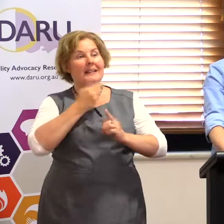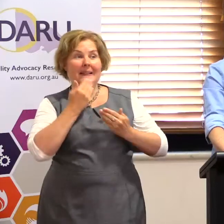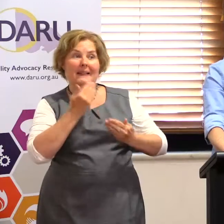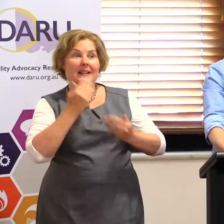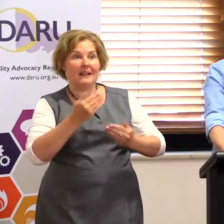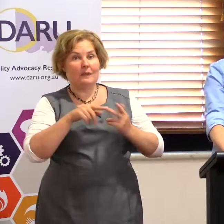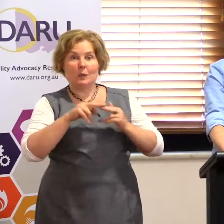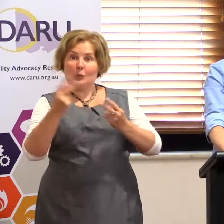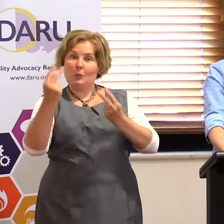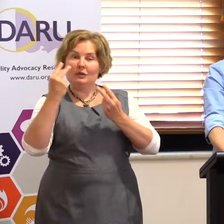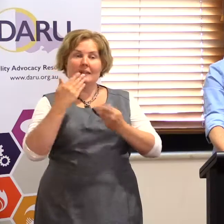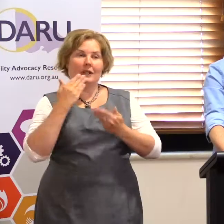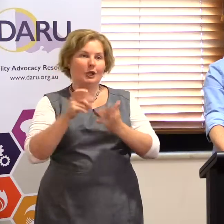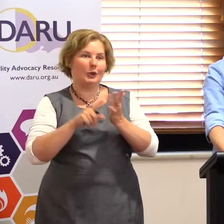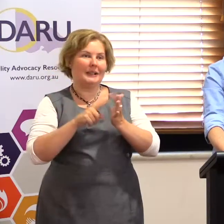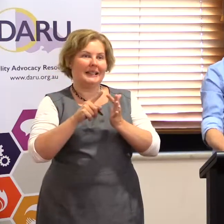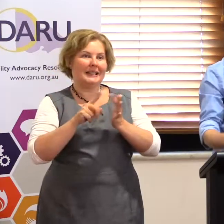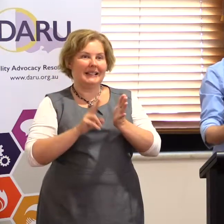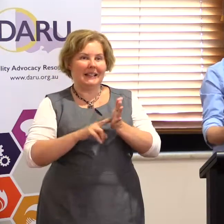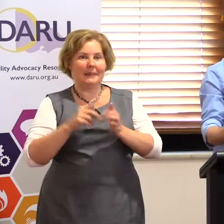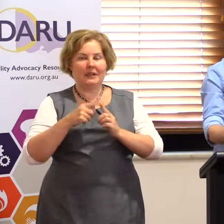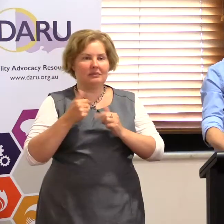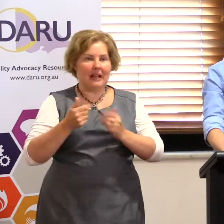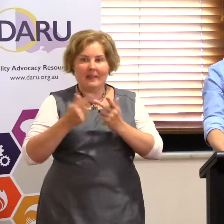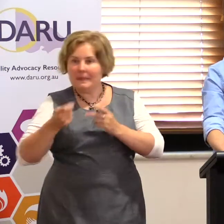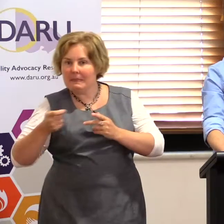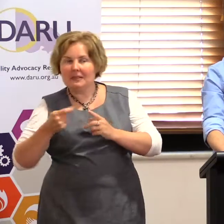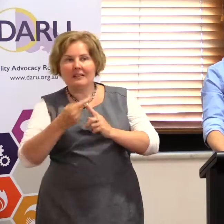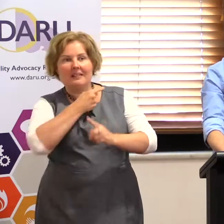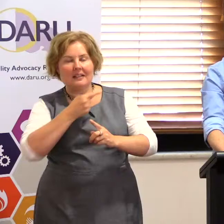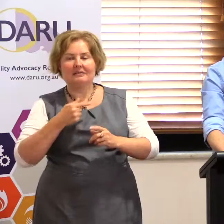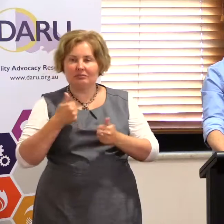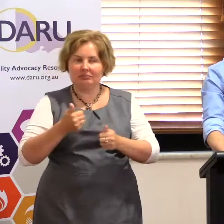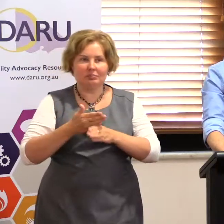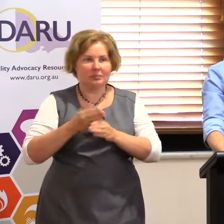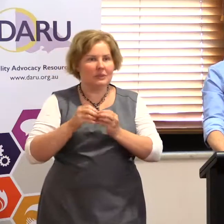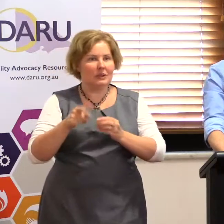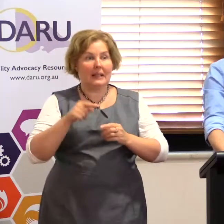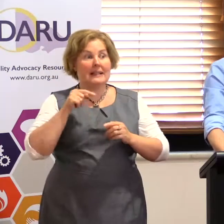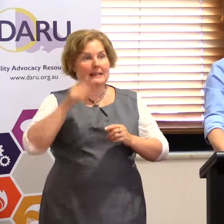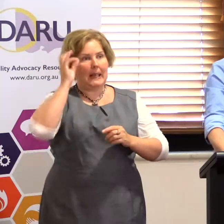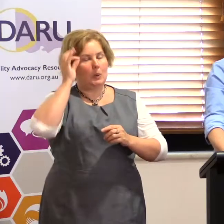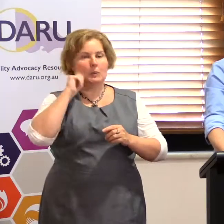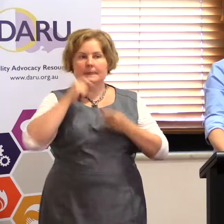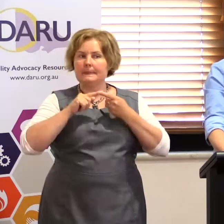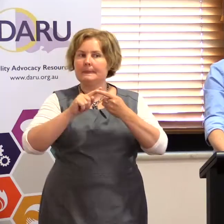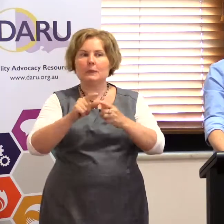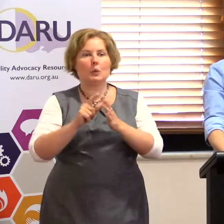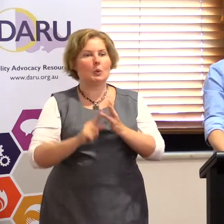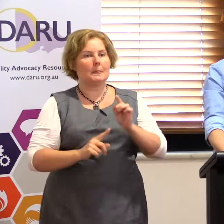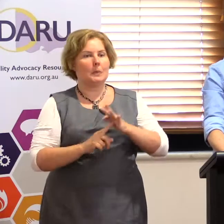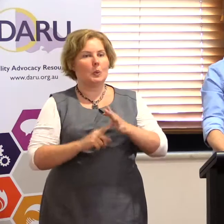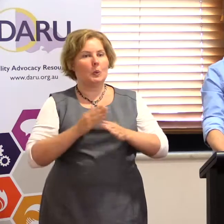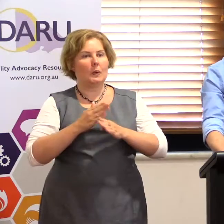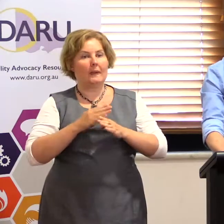but it's been great to work with her, and this new council will continue to do important work. And finally,